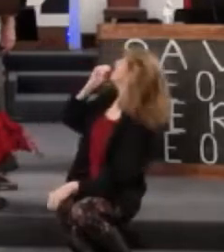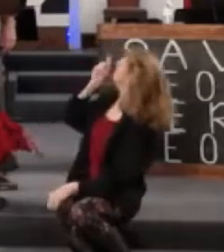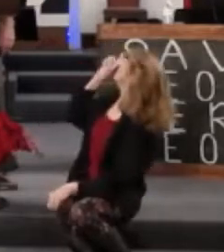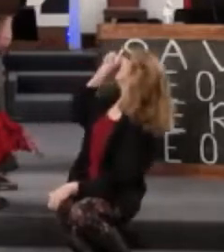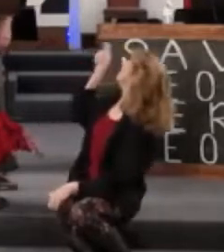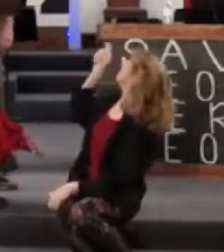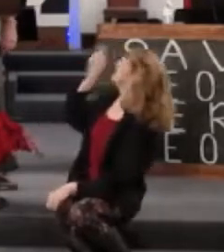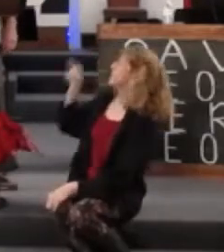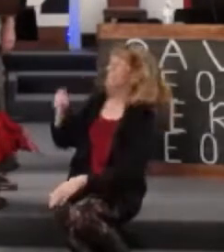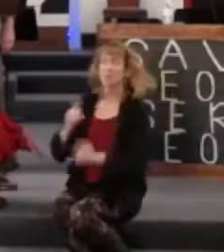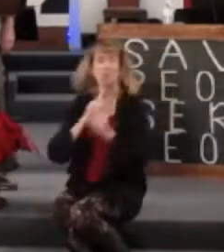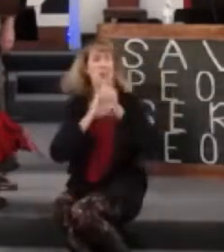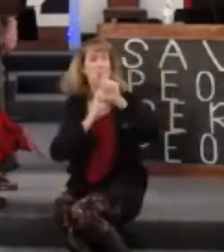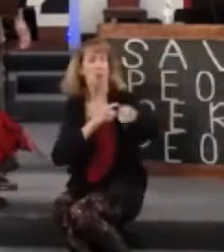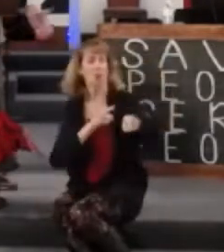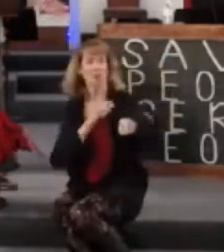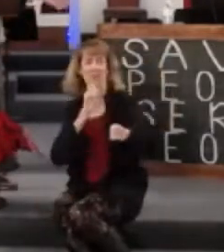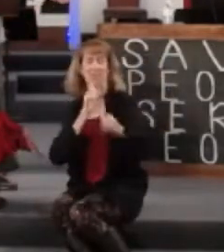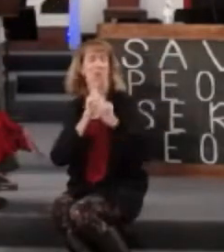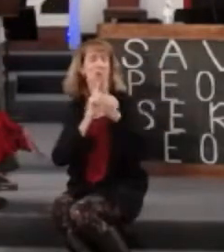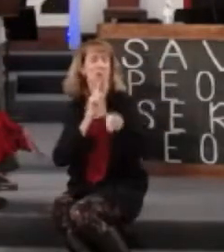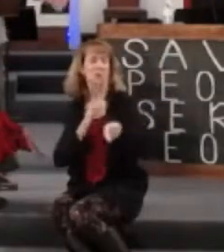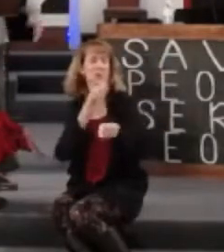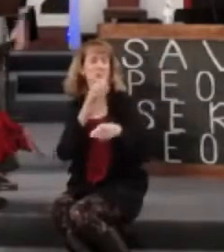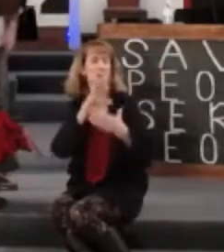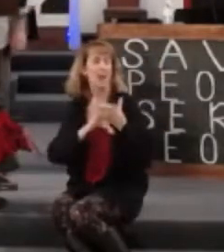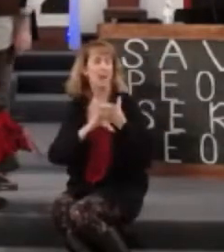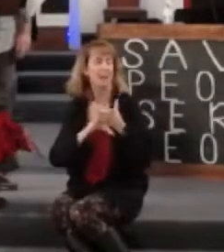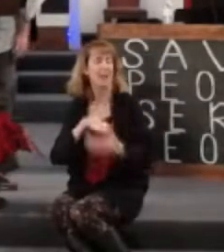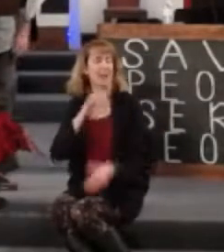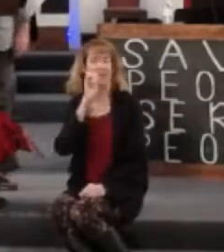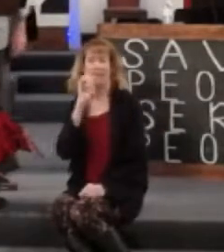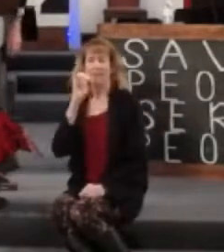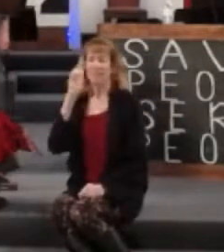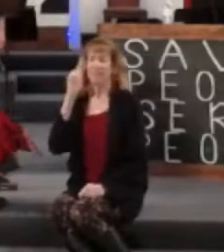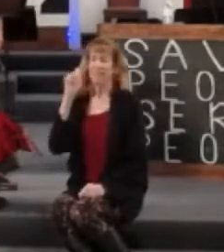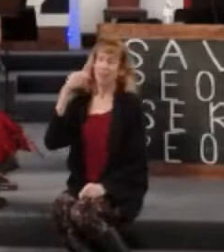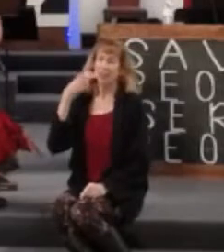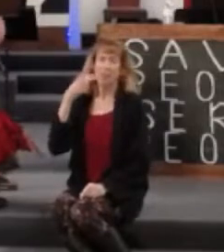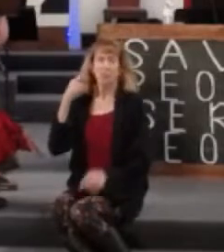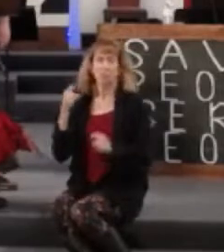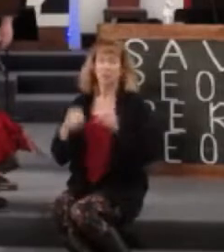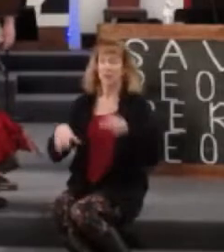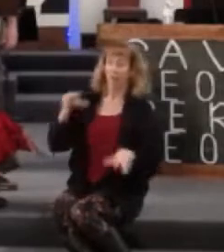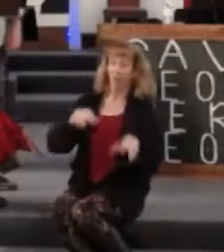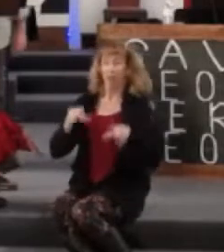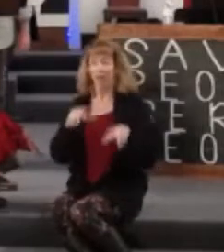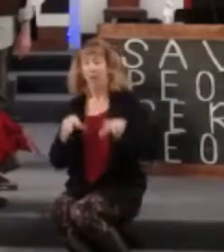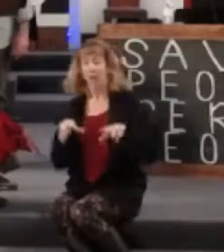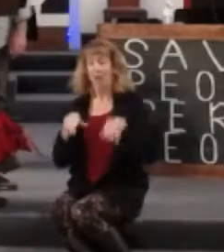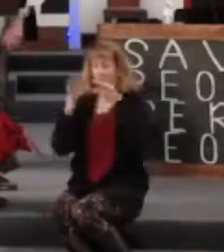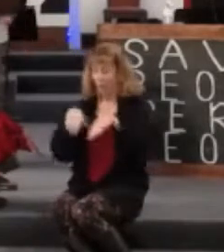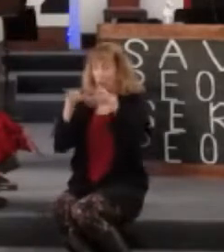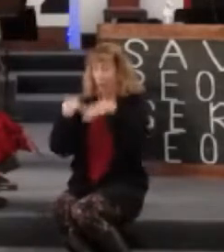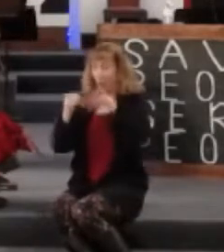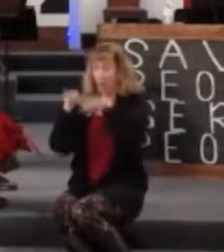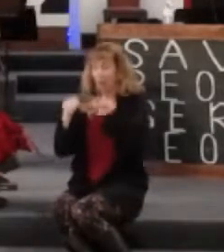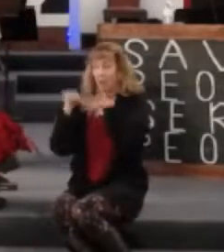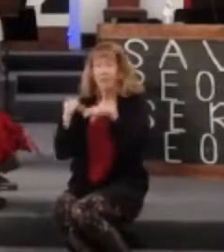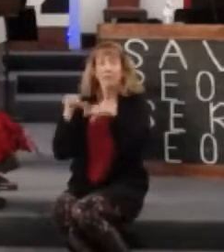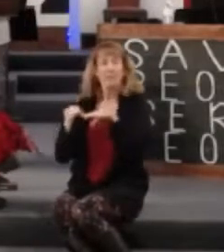his wife Edith around. And she'd fall all over herself trying to make sure that his every need was met. Well,